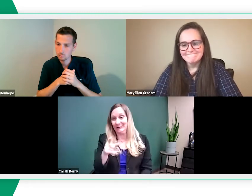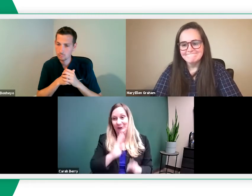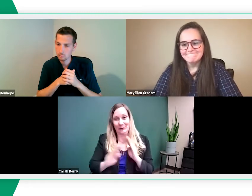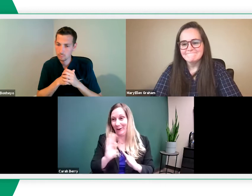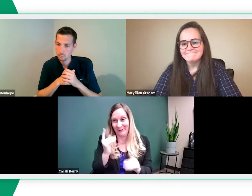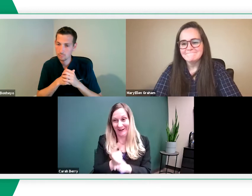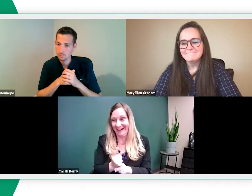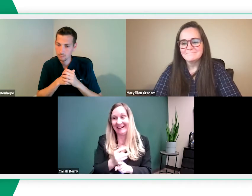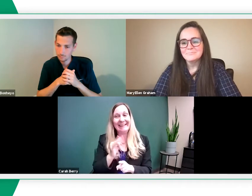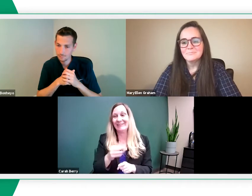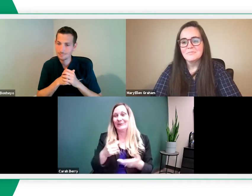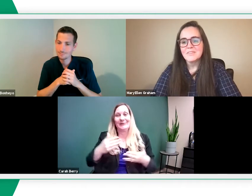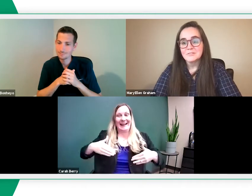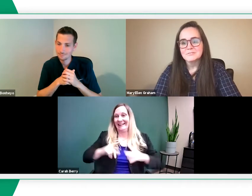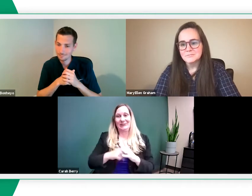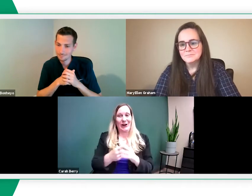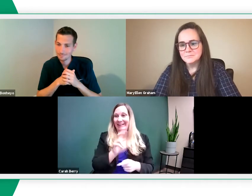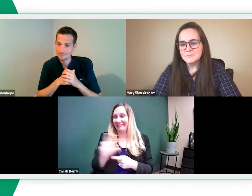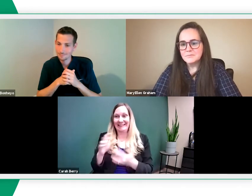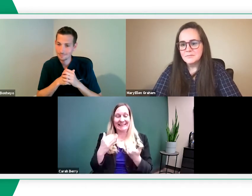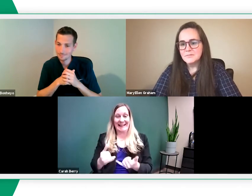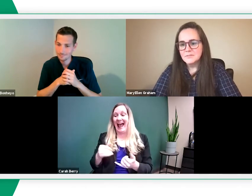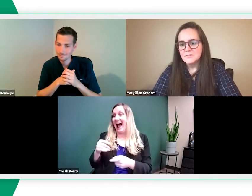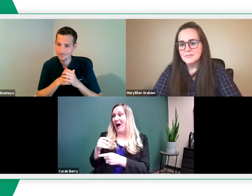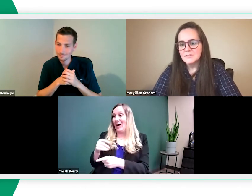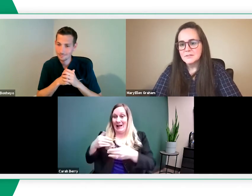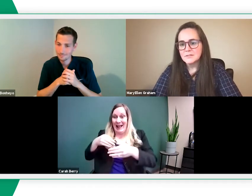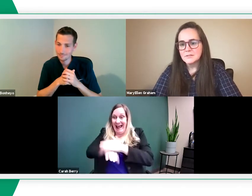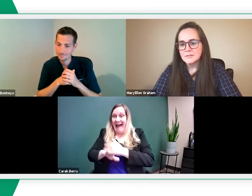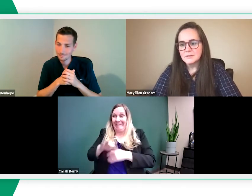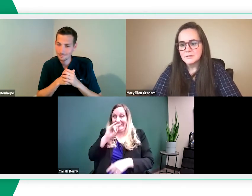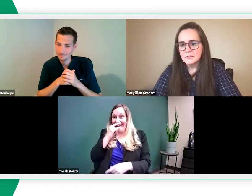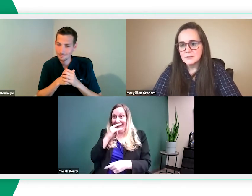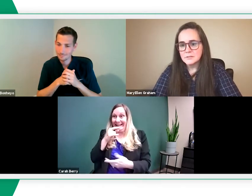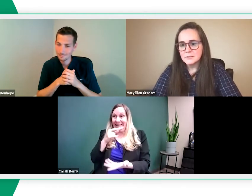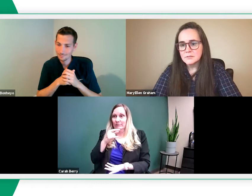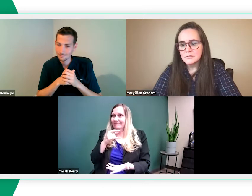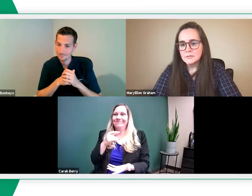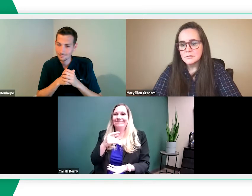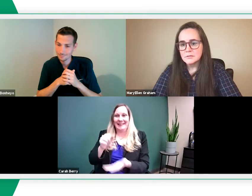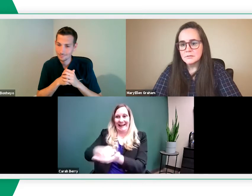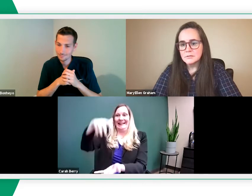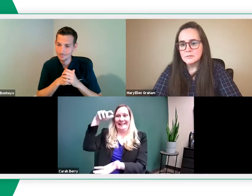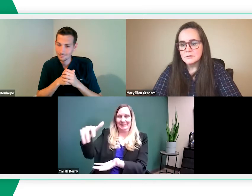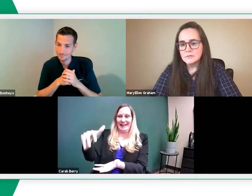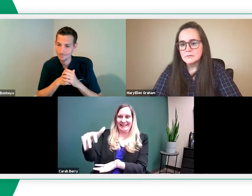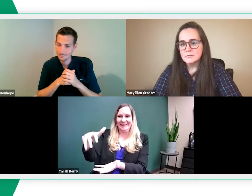like, now these kids are in trouble because they can't afford anything.